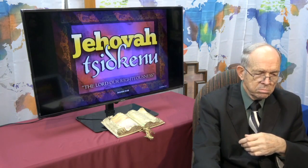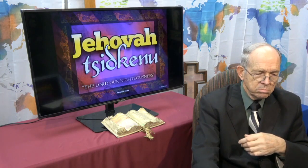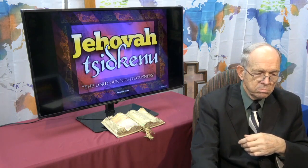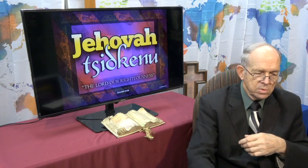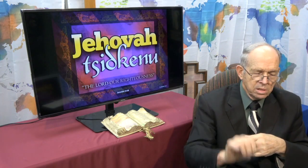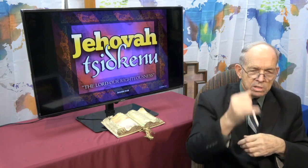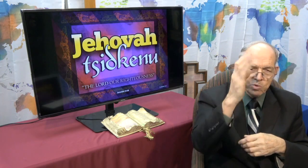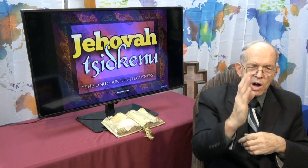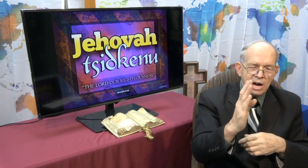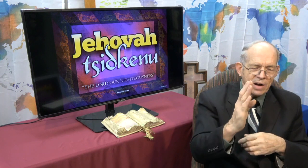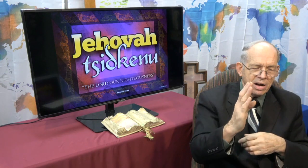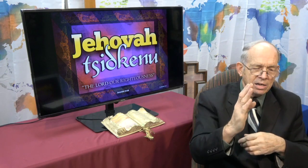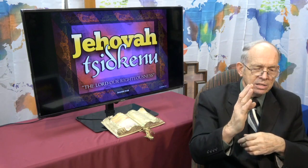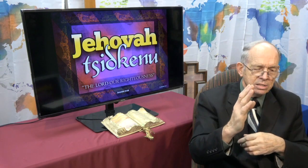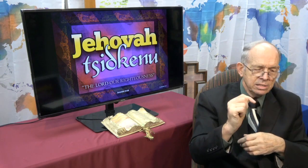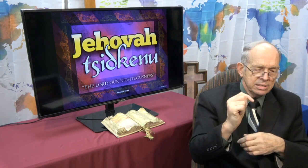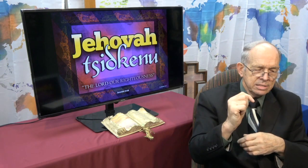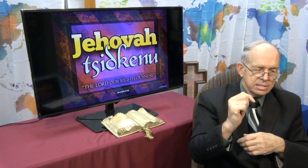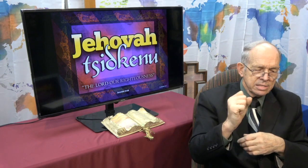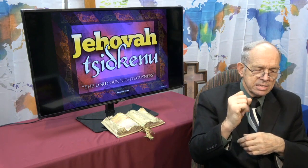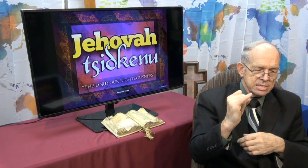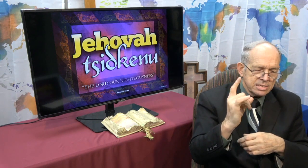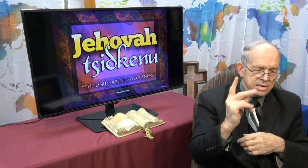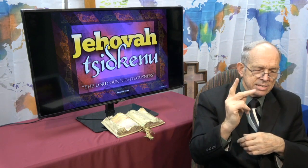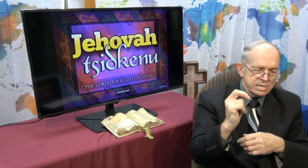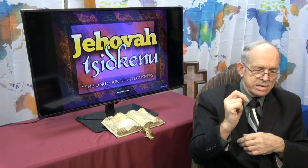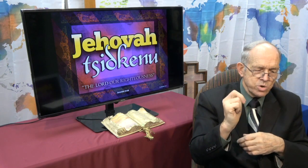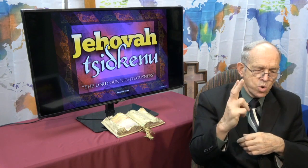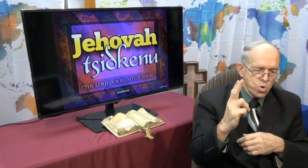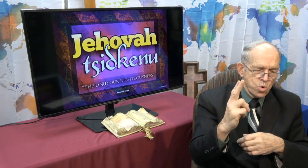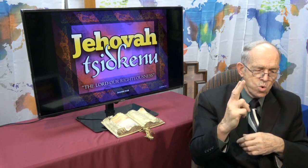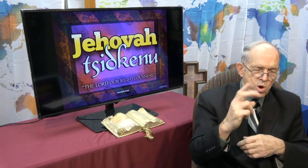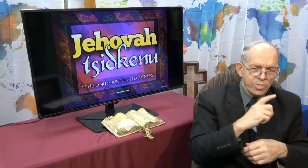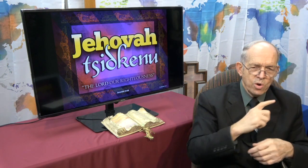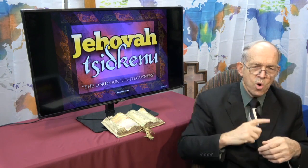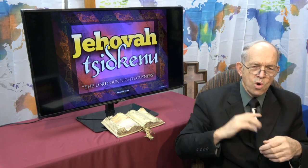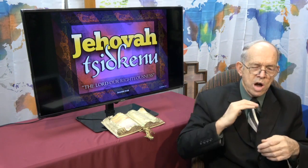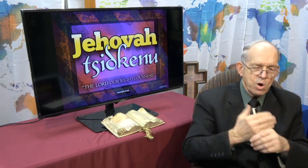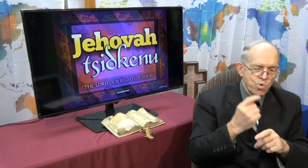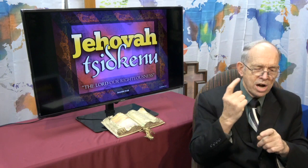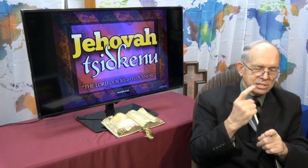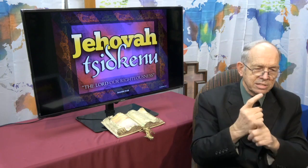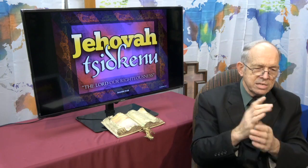Jehovah, Tsidkenu, the Lord. Lord our